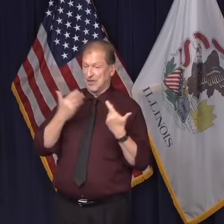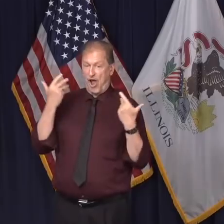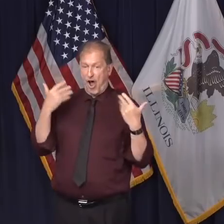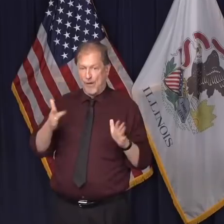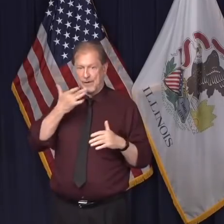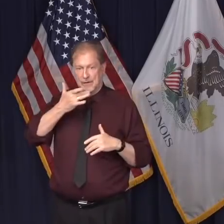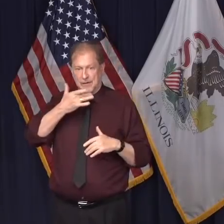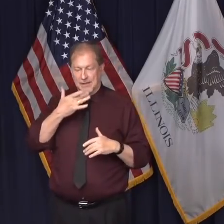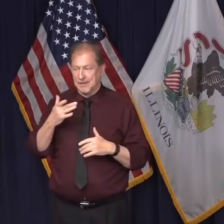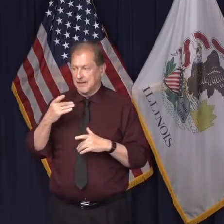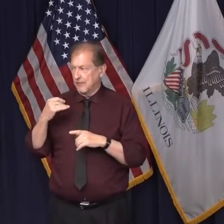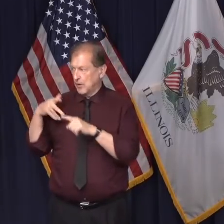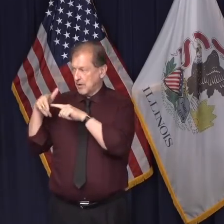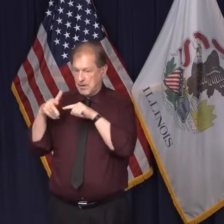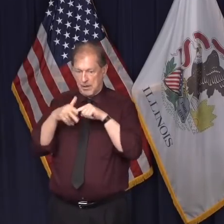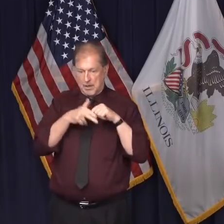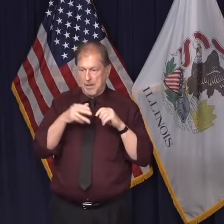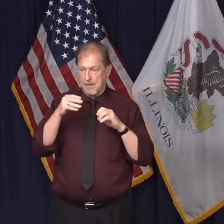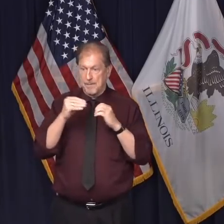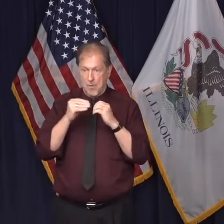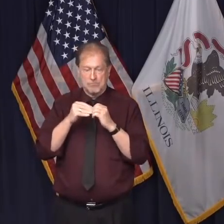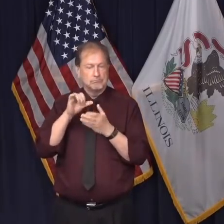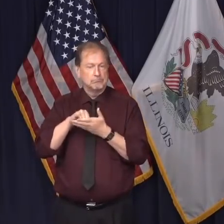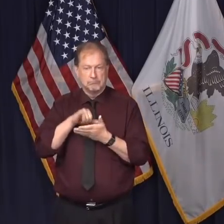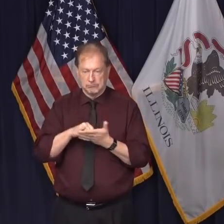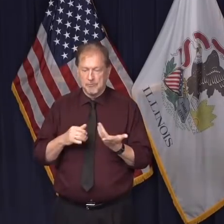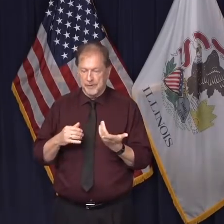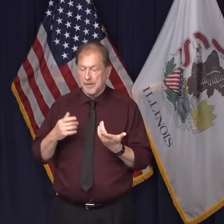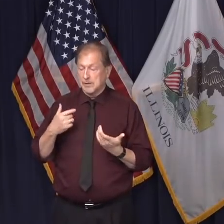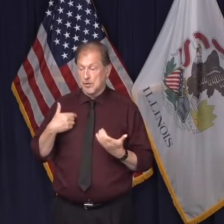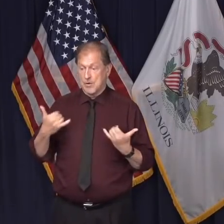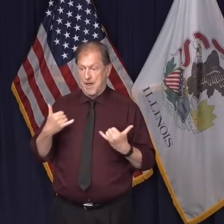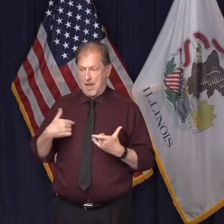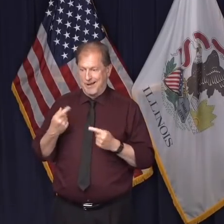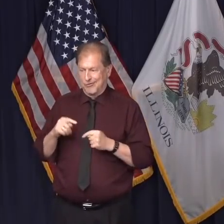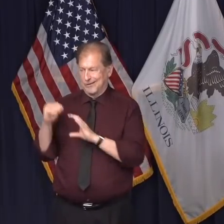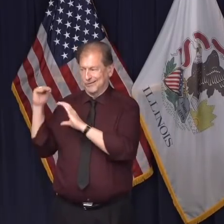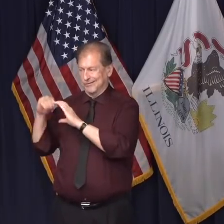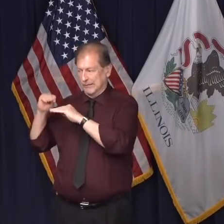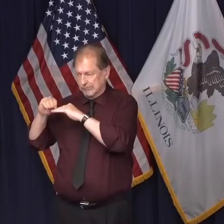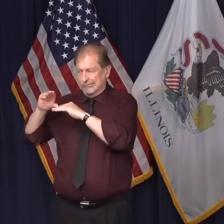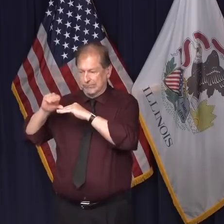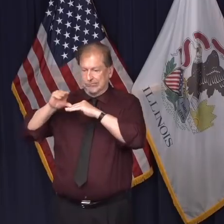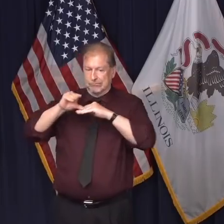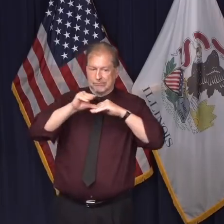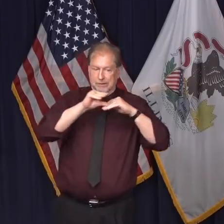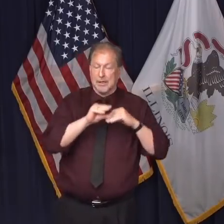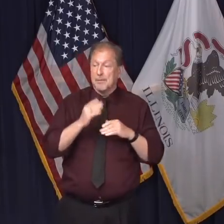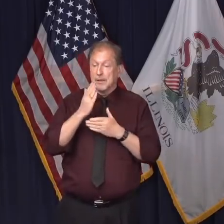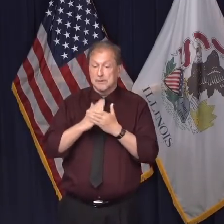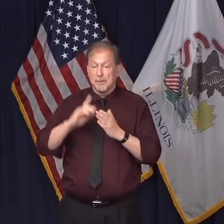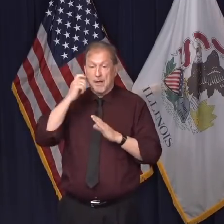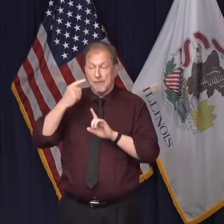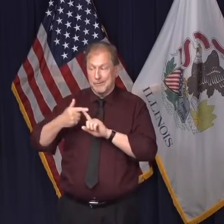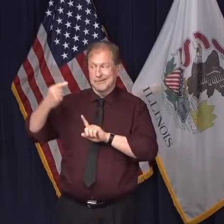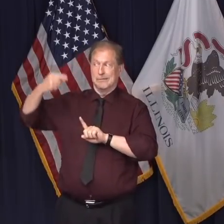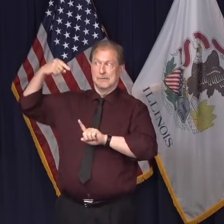it would be a multi-year process to do that because it took many years to slash and burn those agencies.